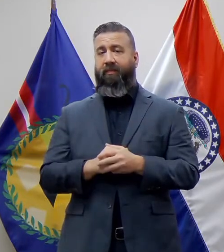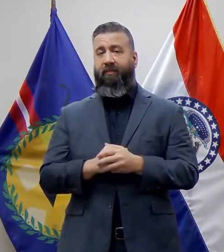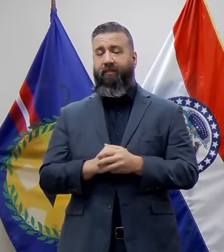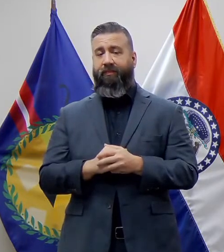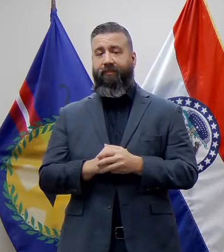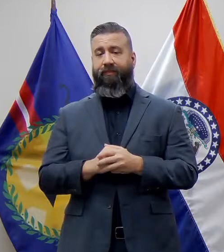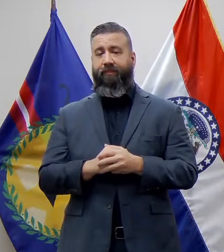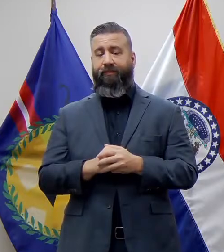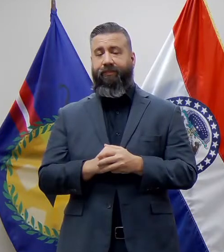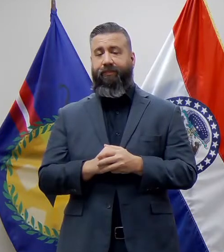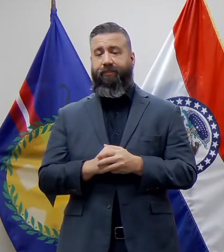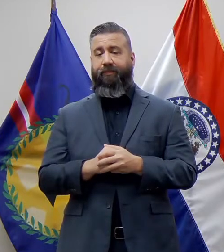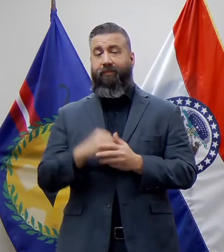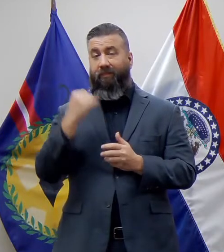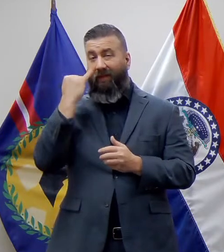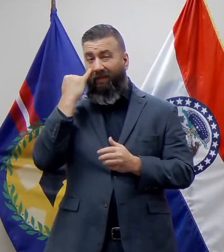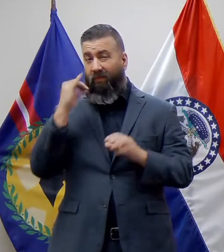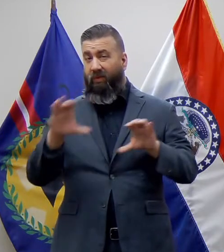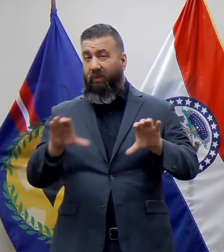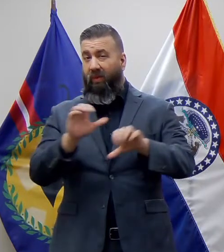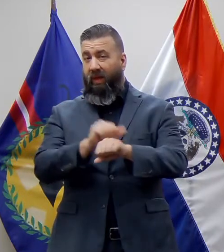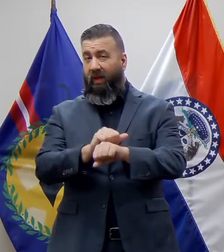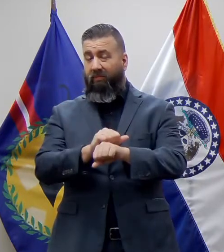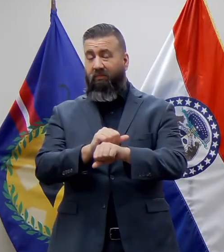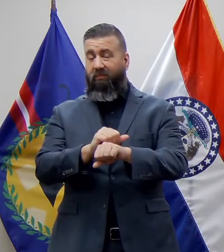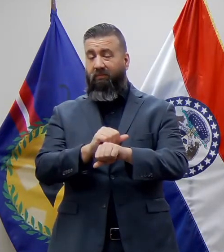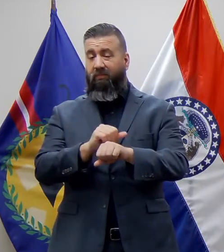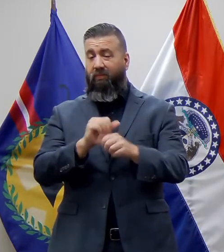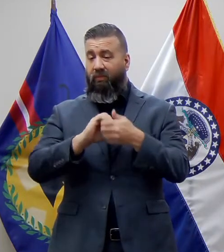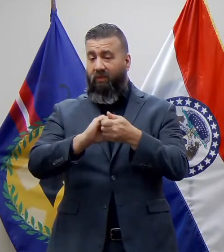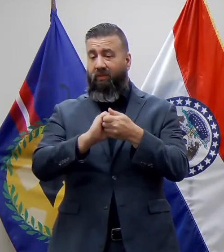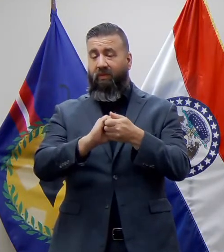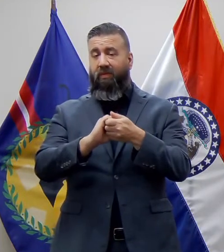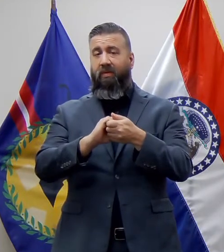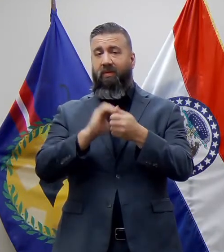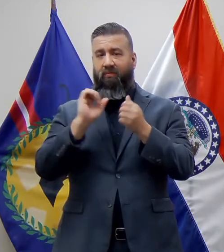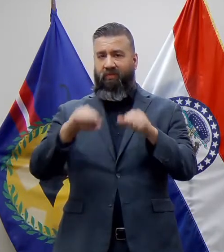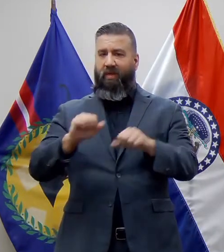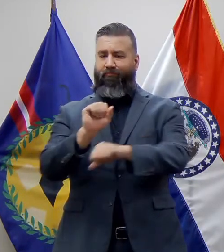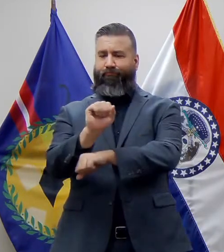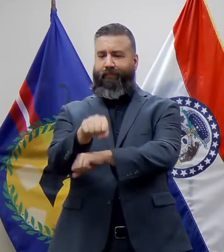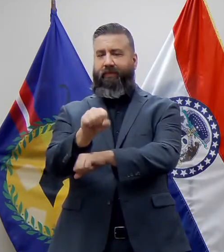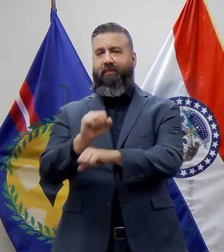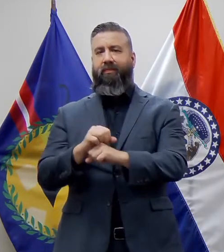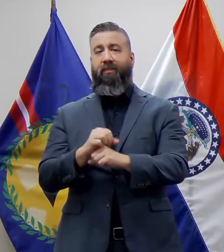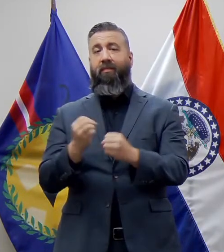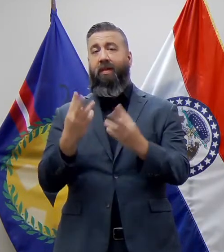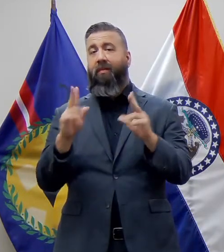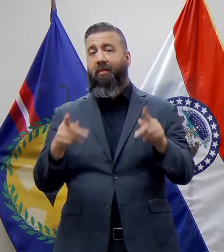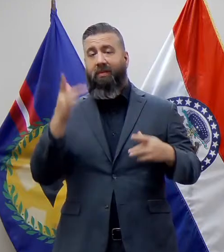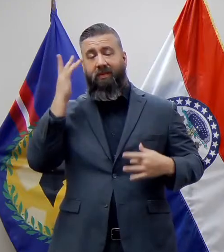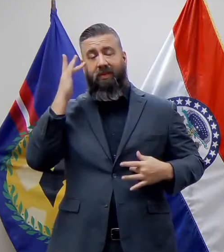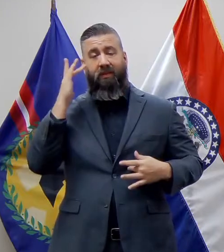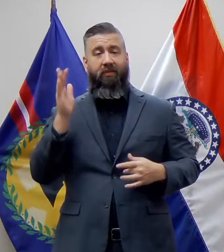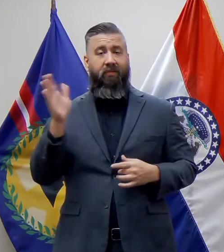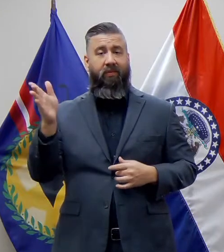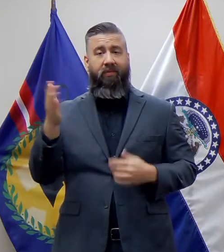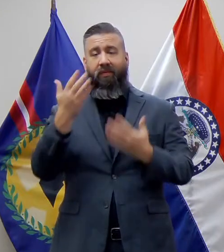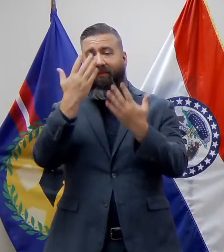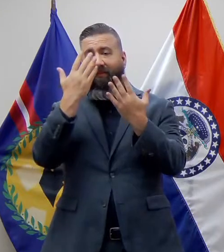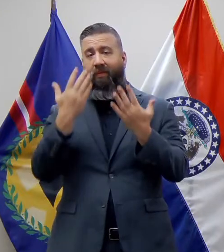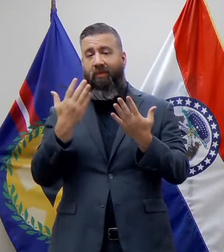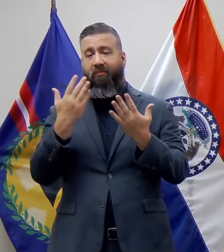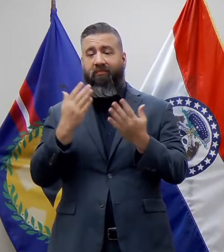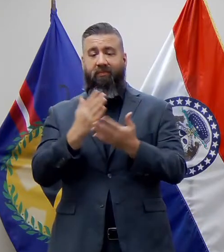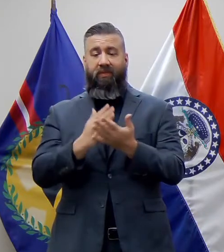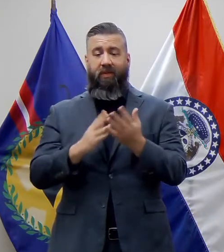And if we do that, if we work together, then we'll get to the other side of this. There's going to be a lot of people sick. Unfortunately, there will